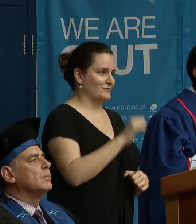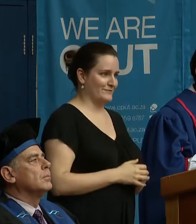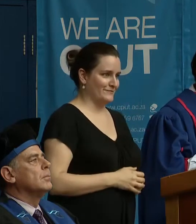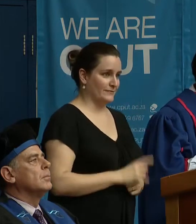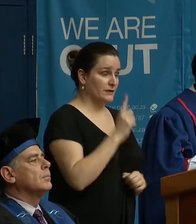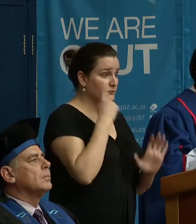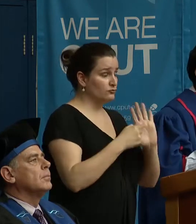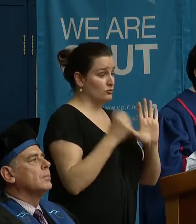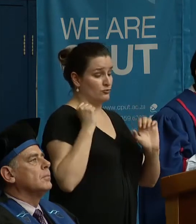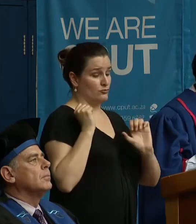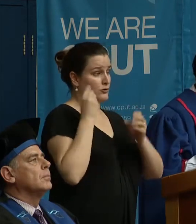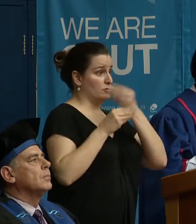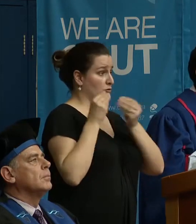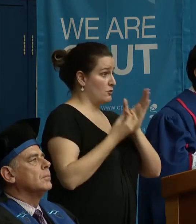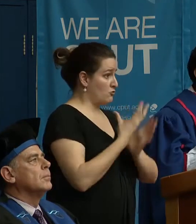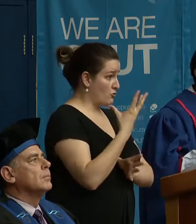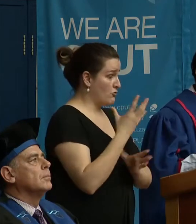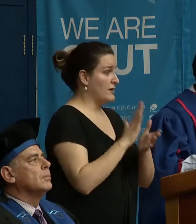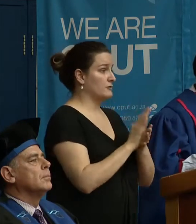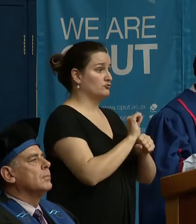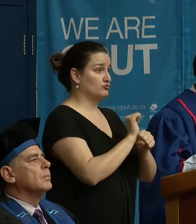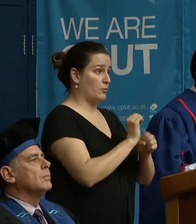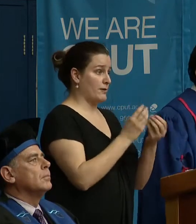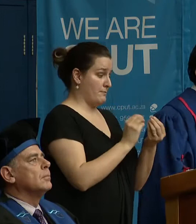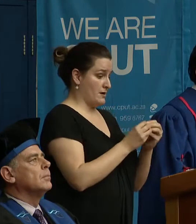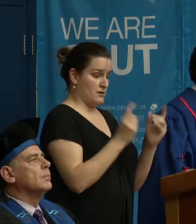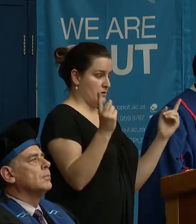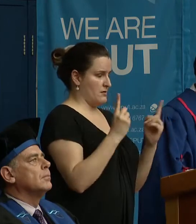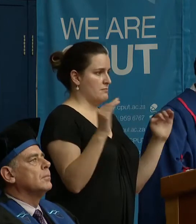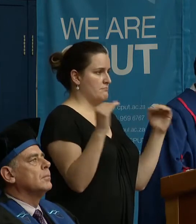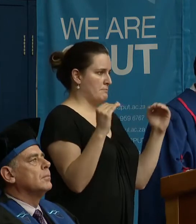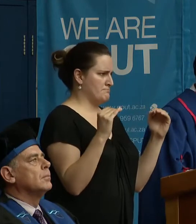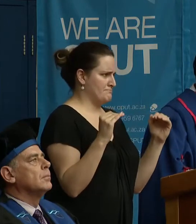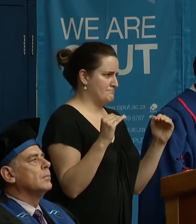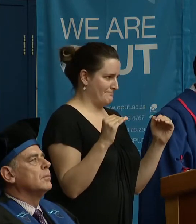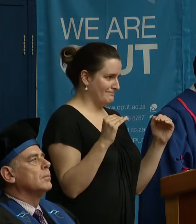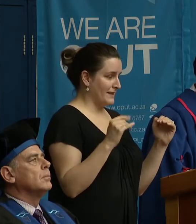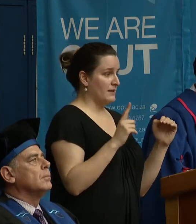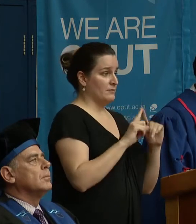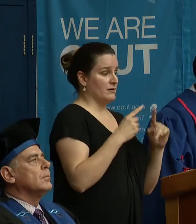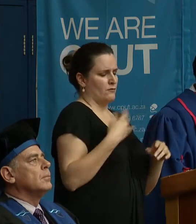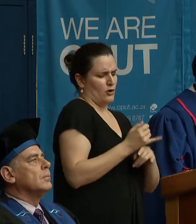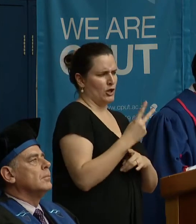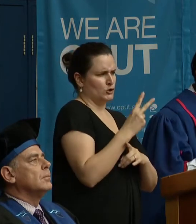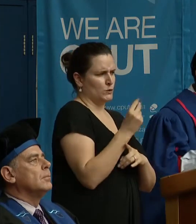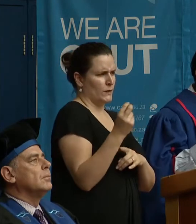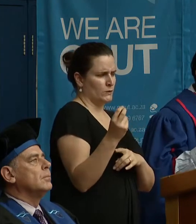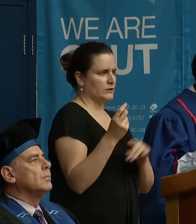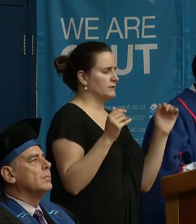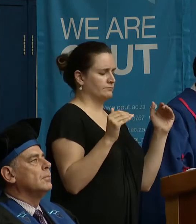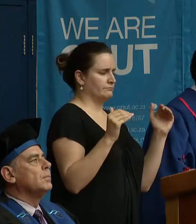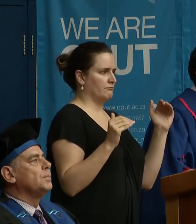economic growth and jobs numbers closely matched one another. However, from the early 2000s, this pattern started to